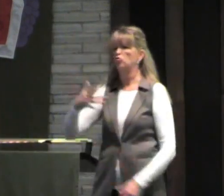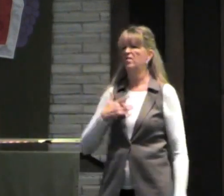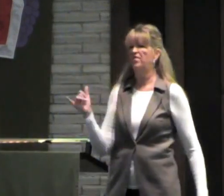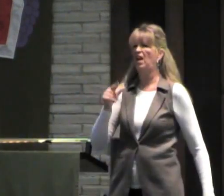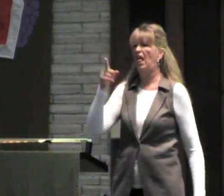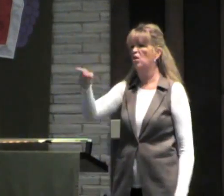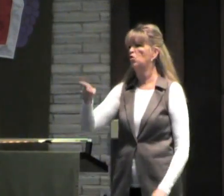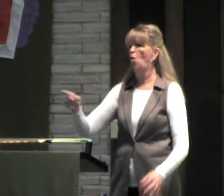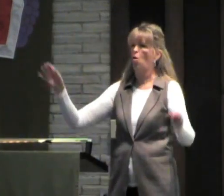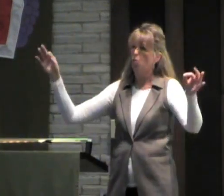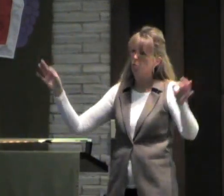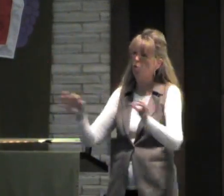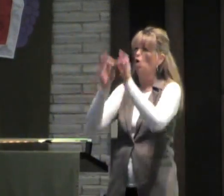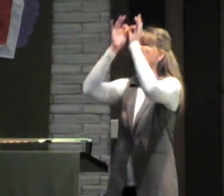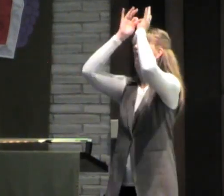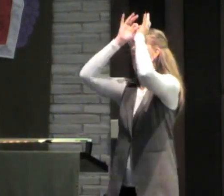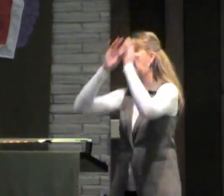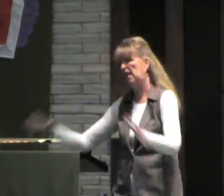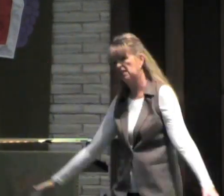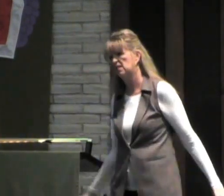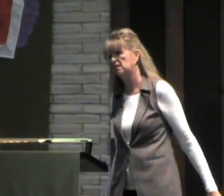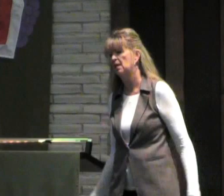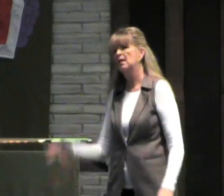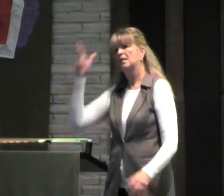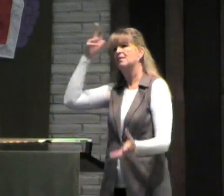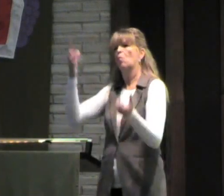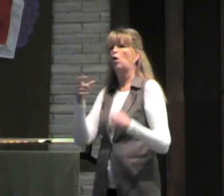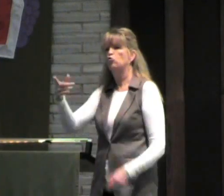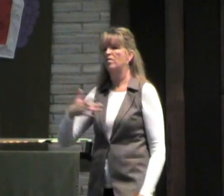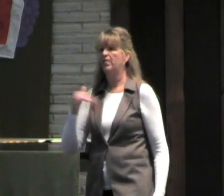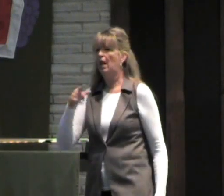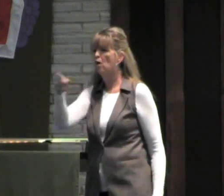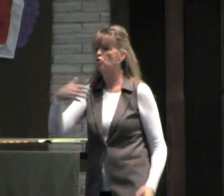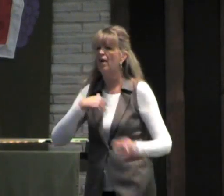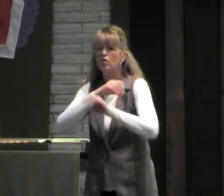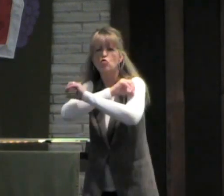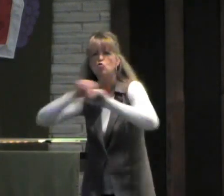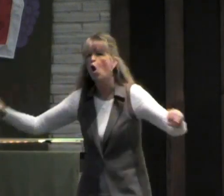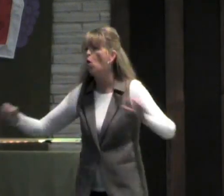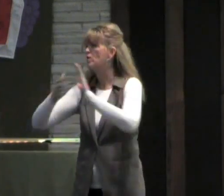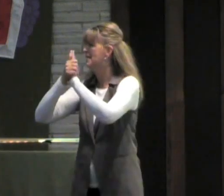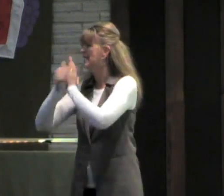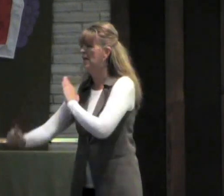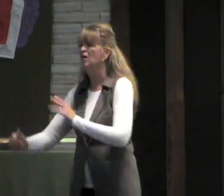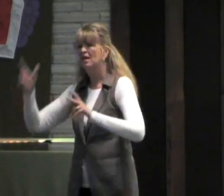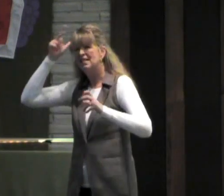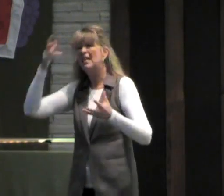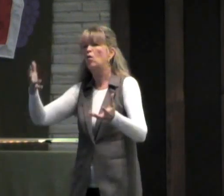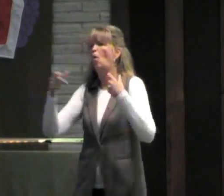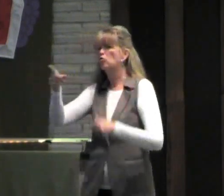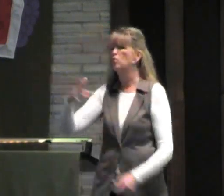He wants you to feel like you're worthless. Satan wants you to feel like you have no skills,